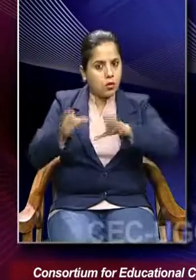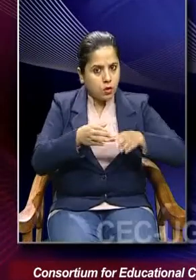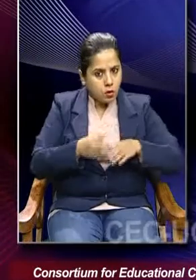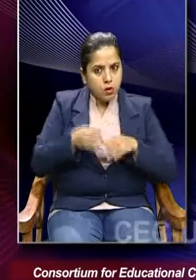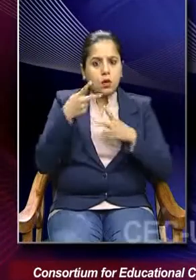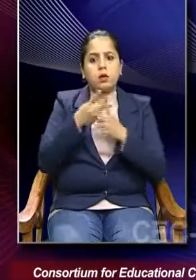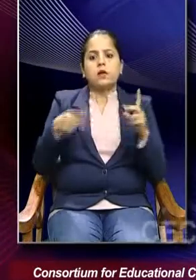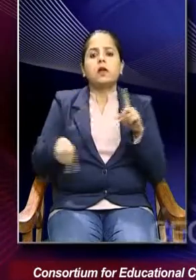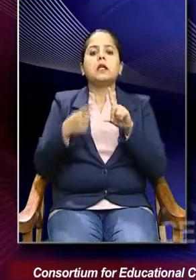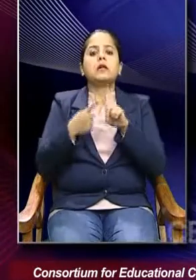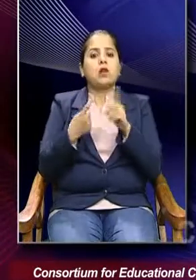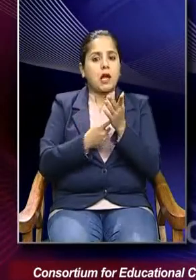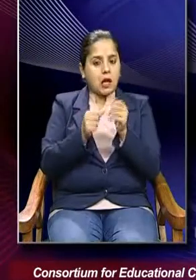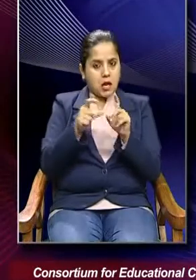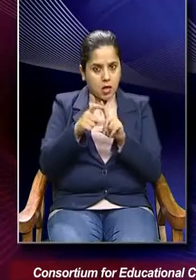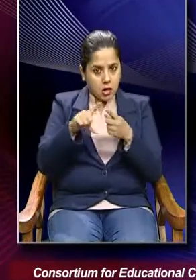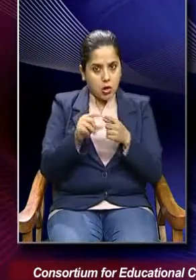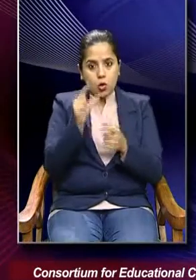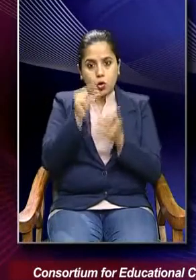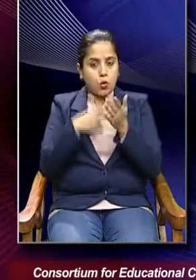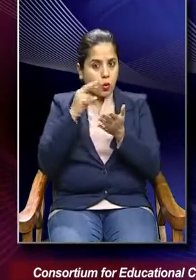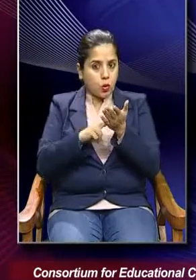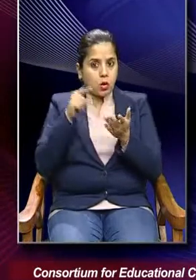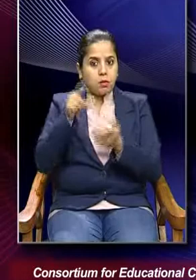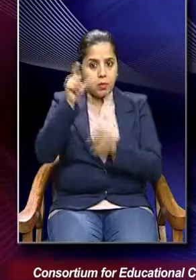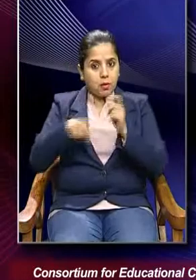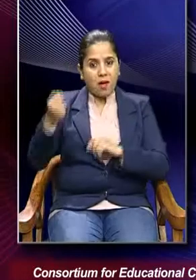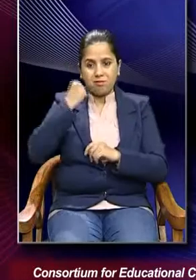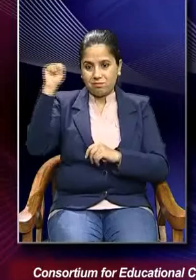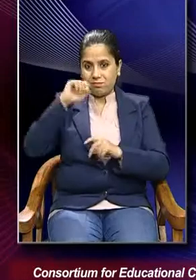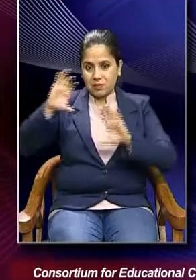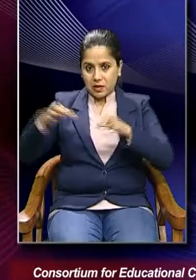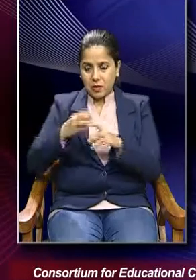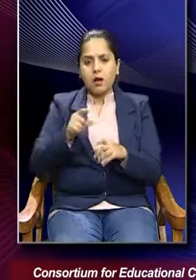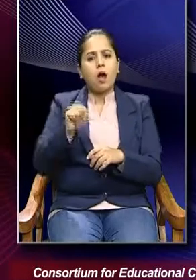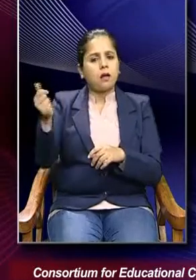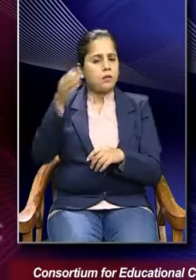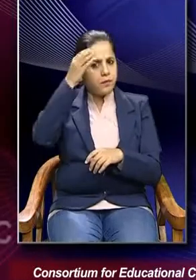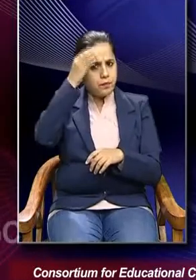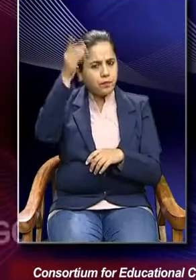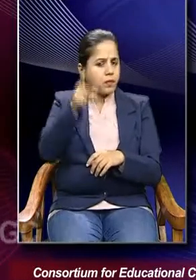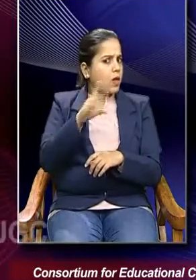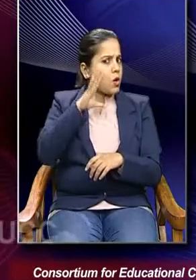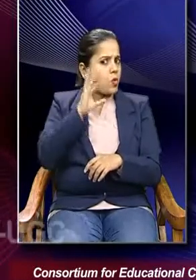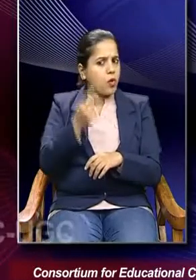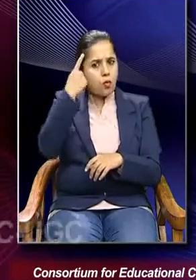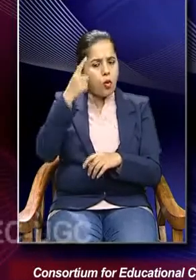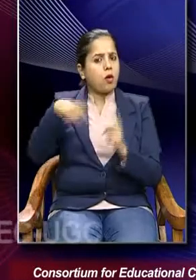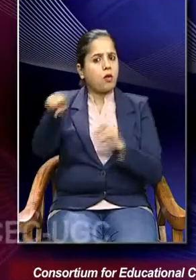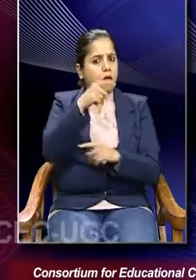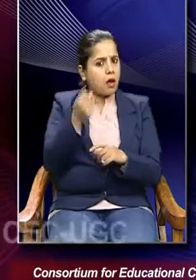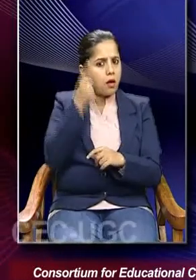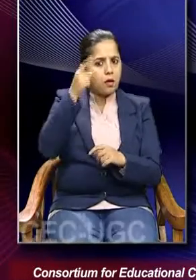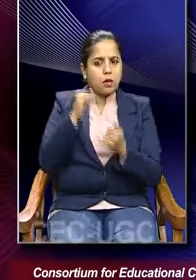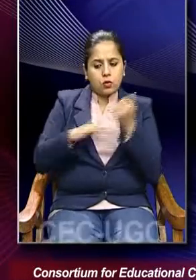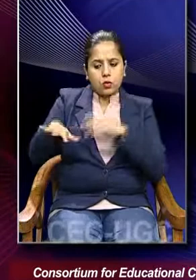trade union, these are all examples of social group. Another concept which is very crucial for understanding